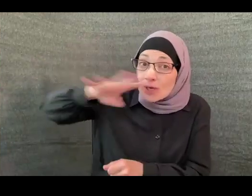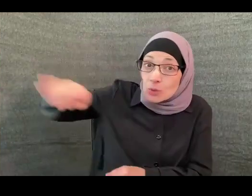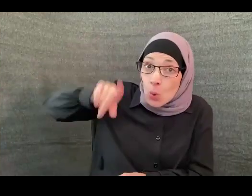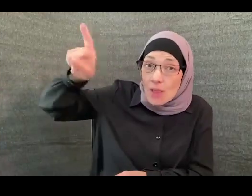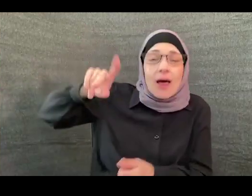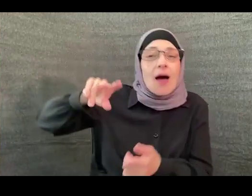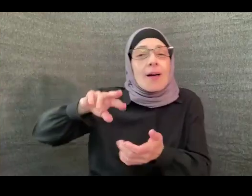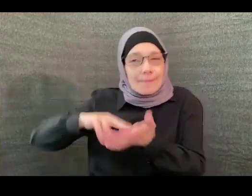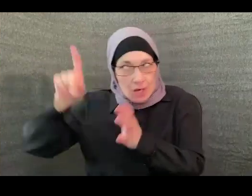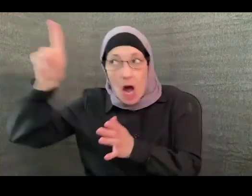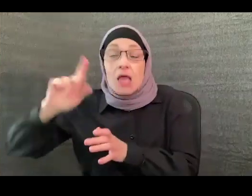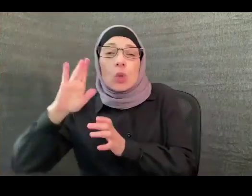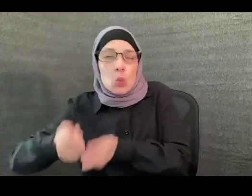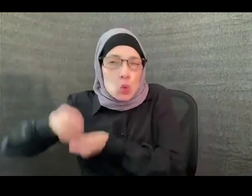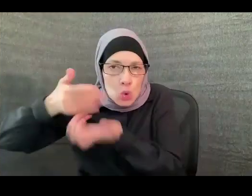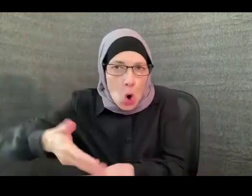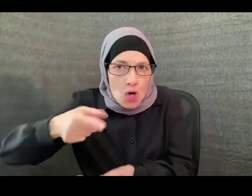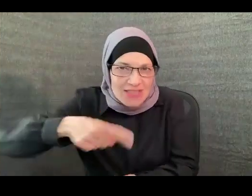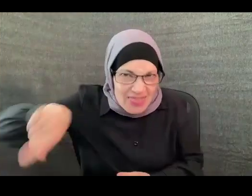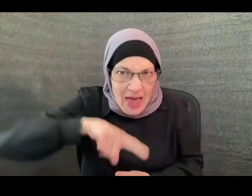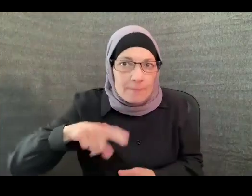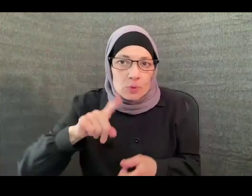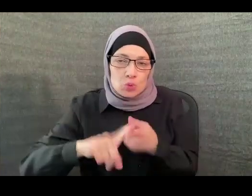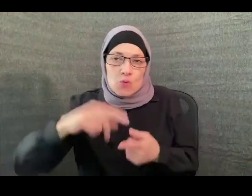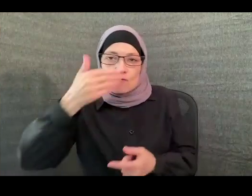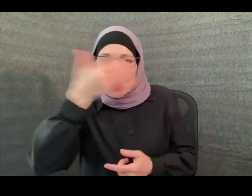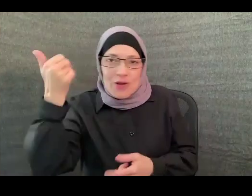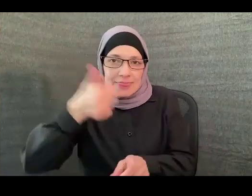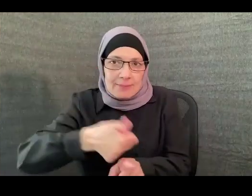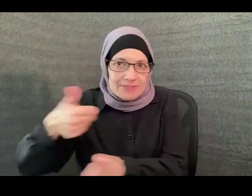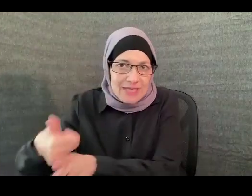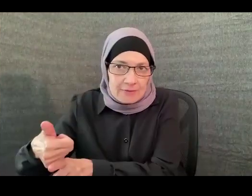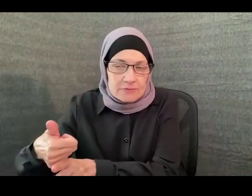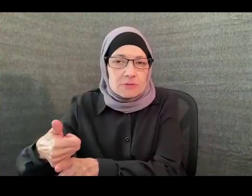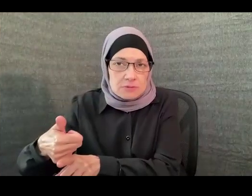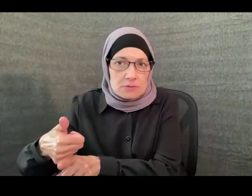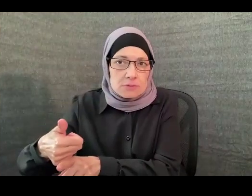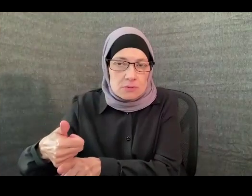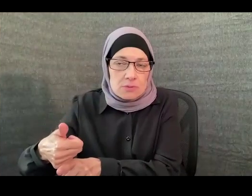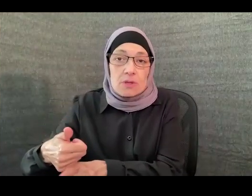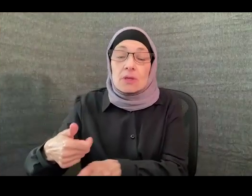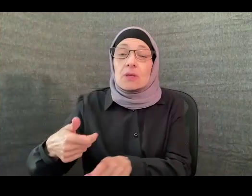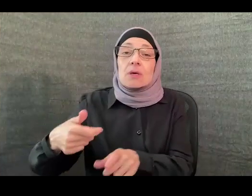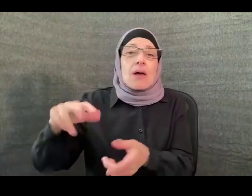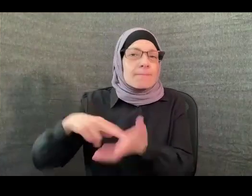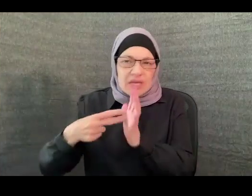Because in reality, you should never be able to forget about